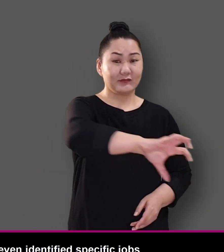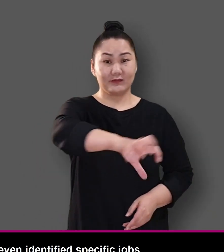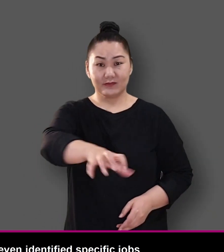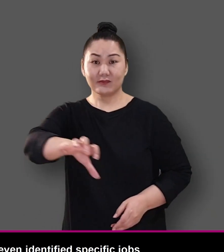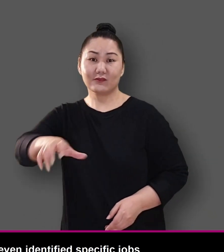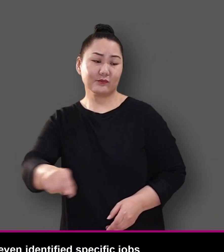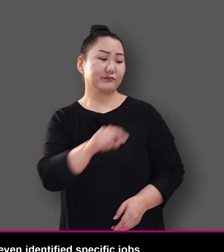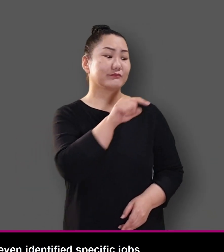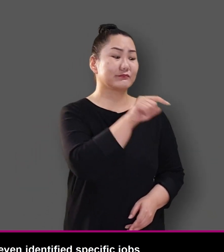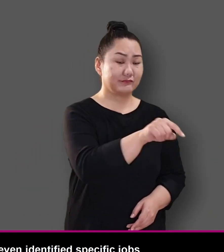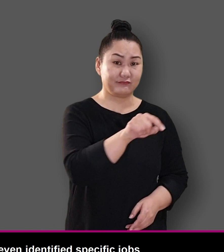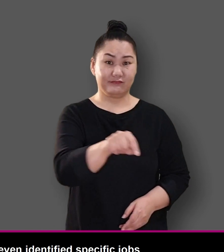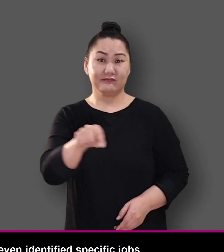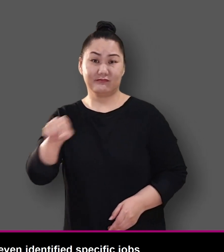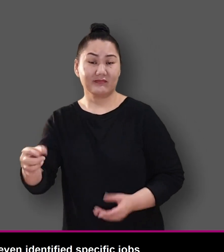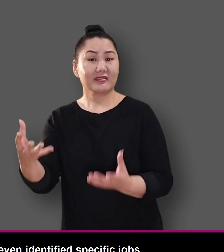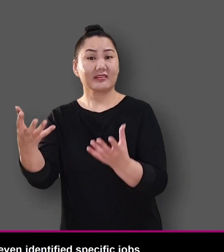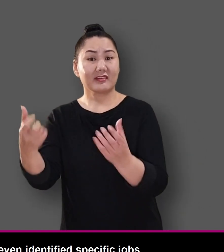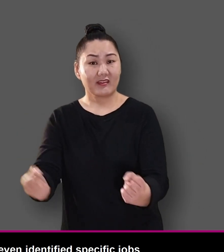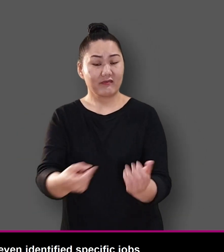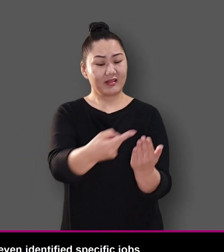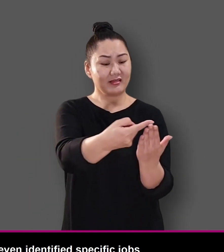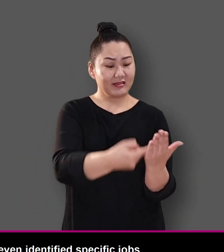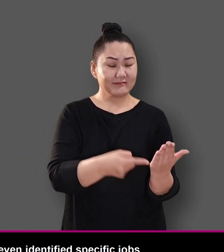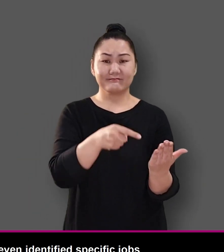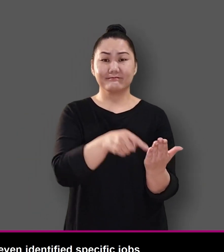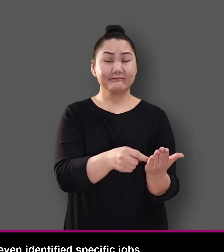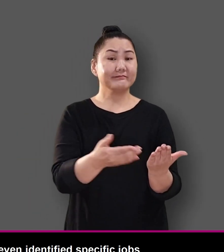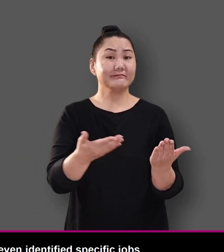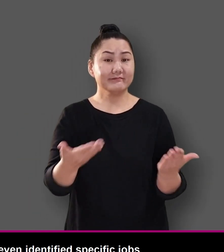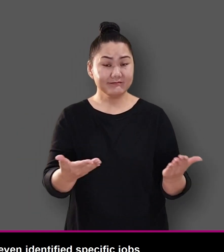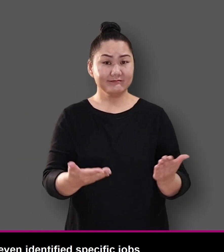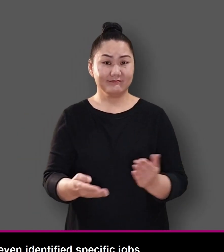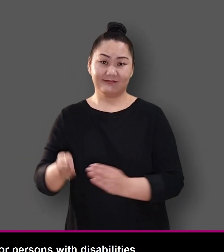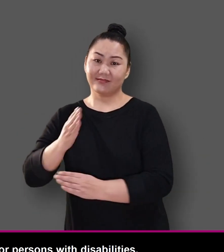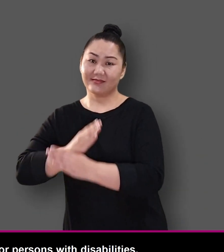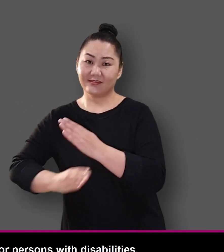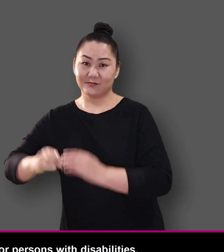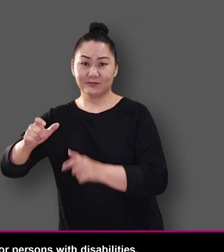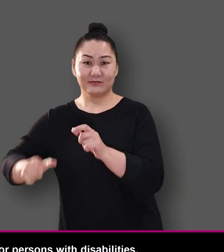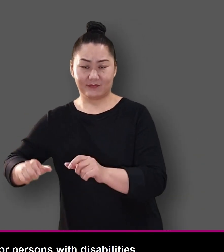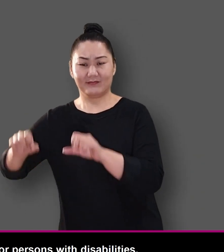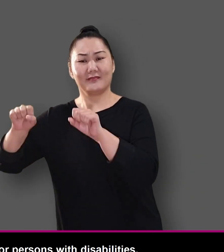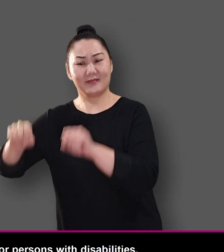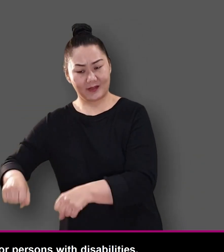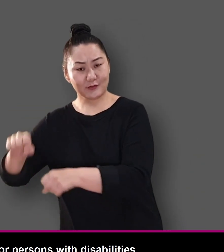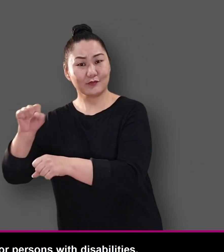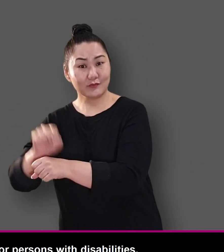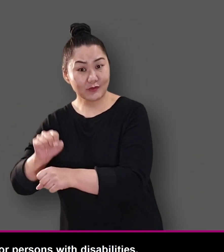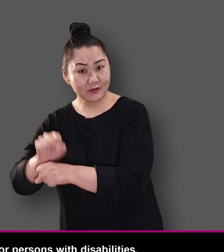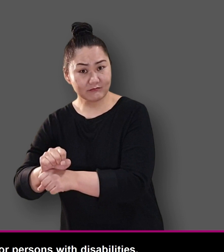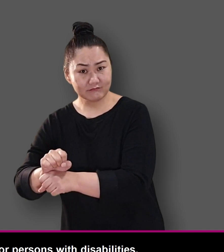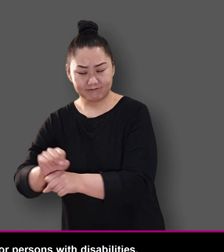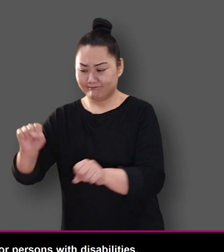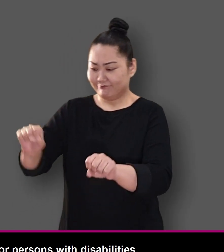Some countries have even identified specific jobs that are acceptable for persons with disabilities.